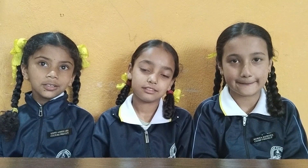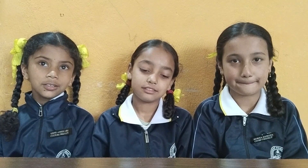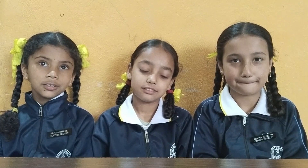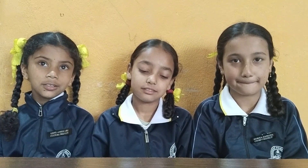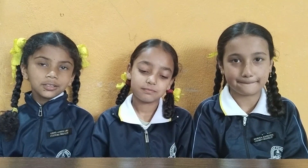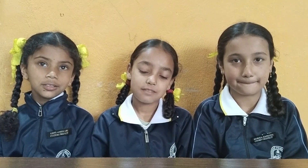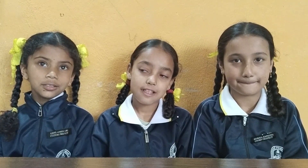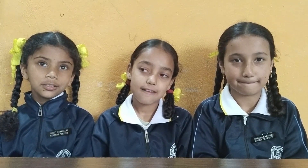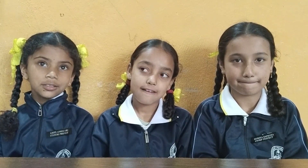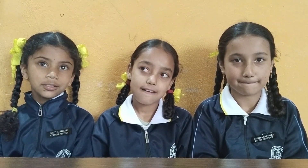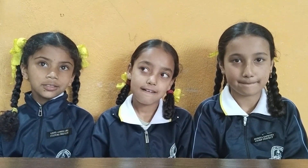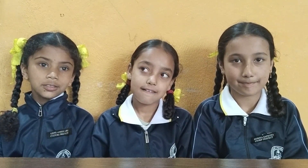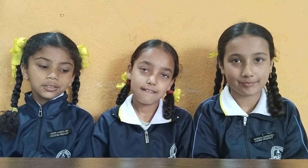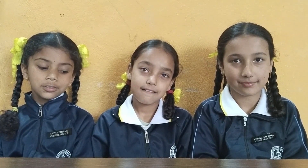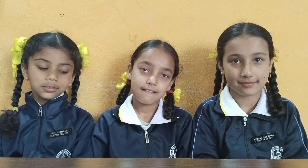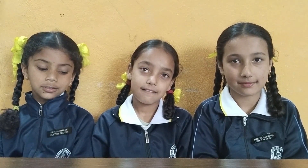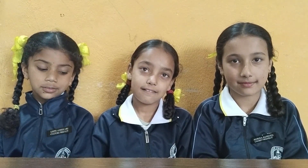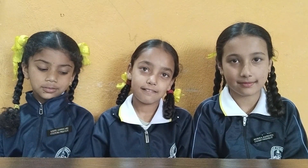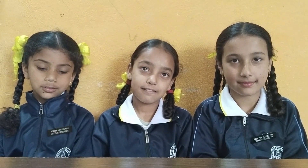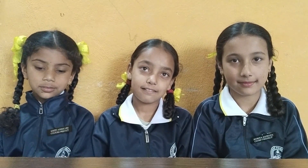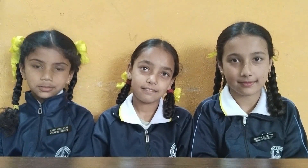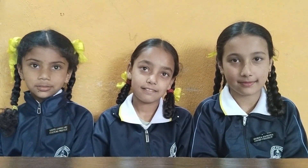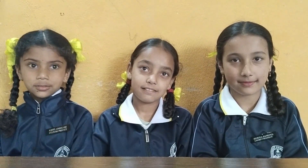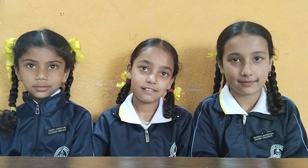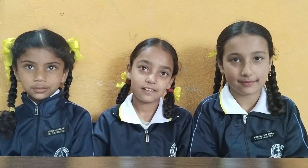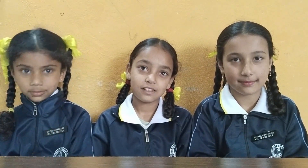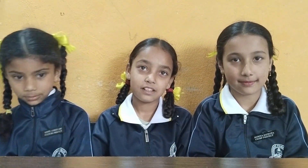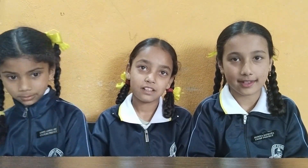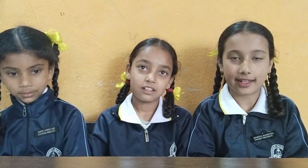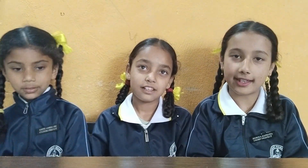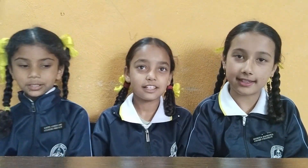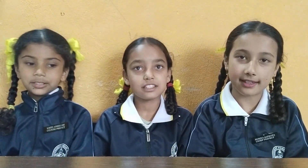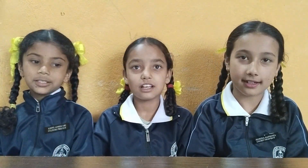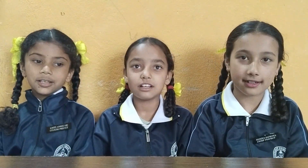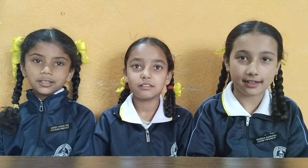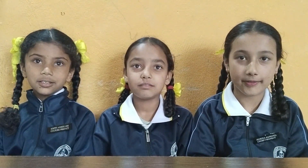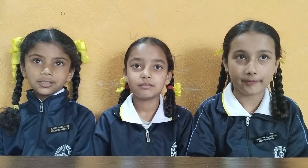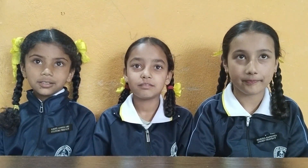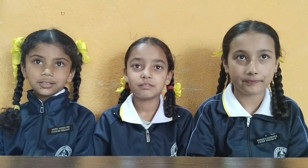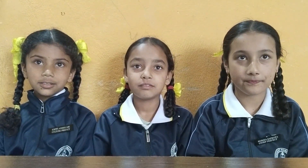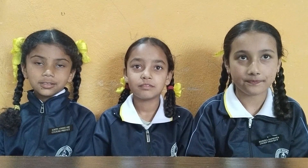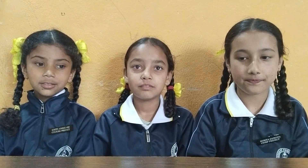through sign language the doll so me